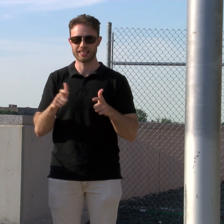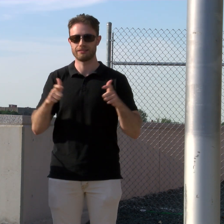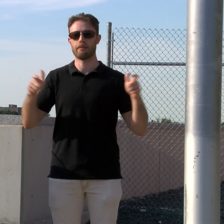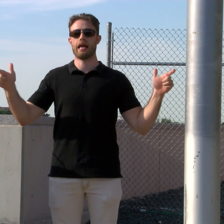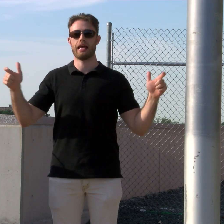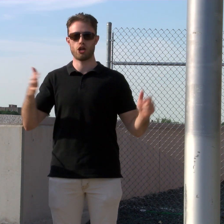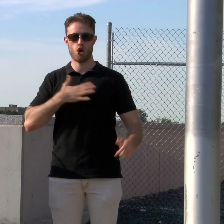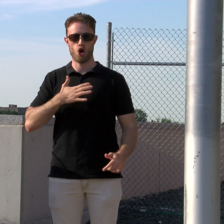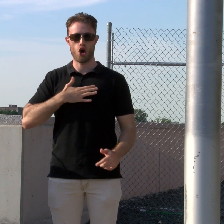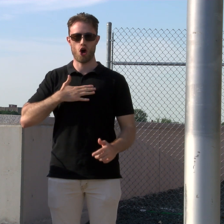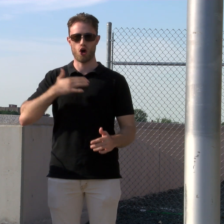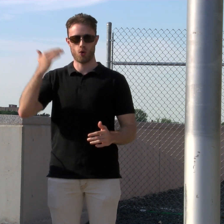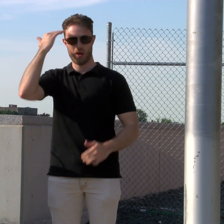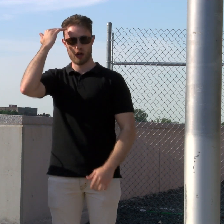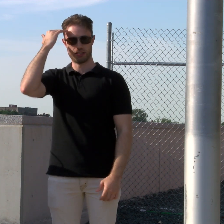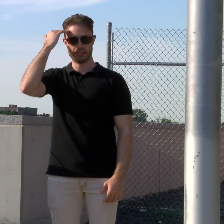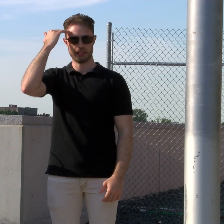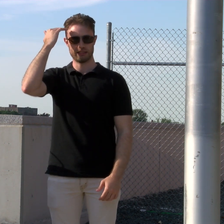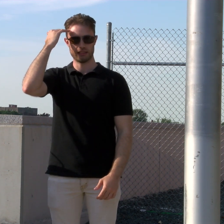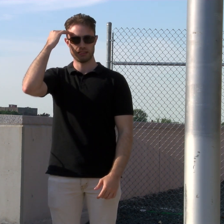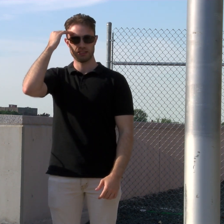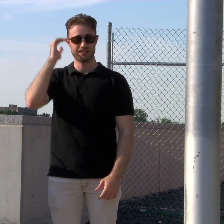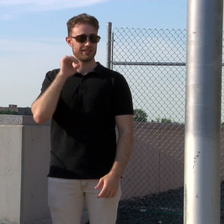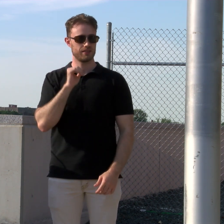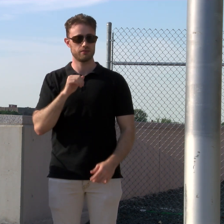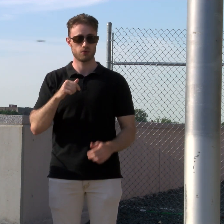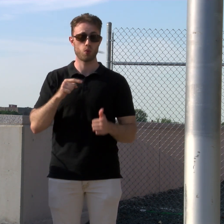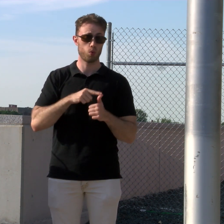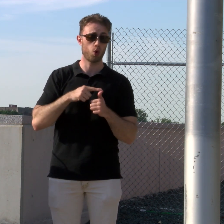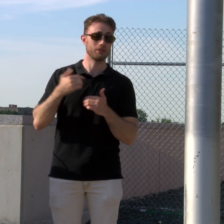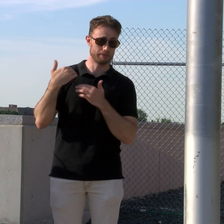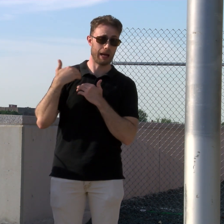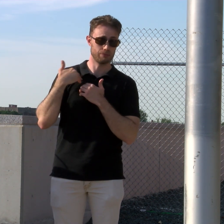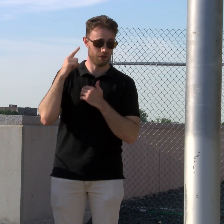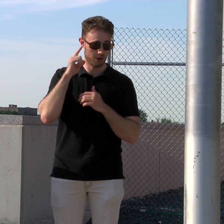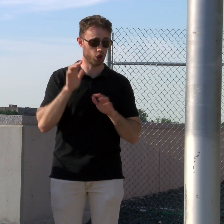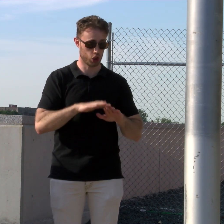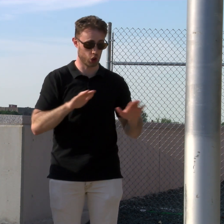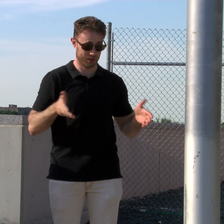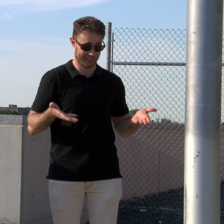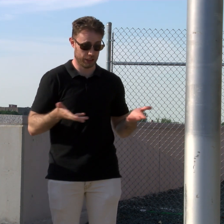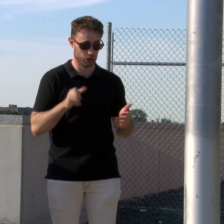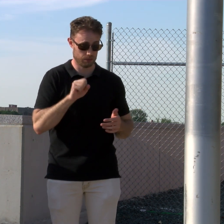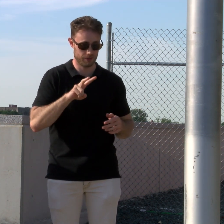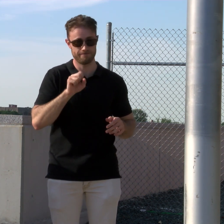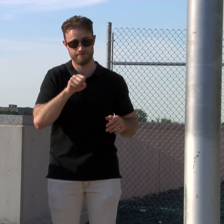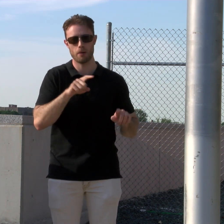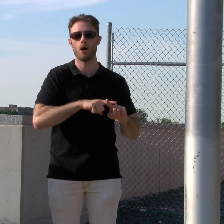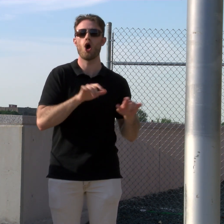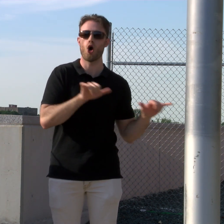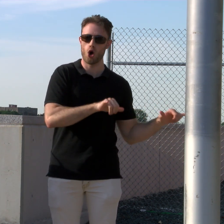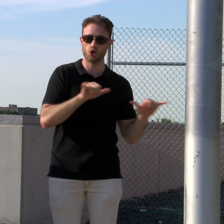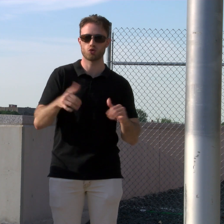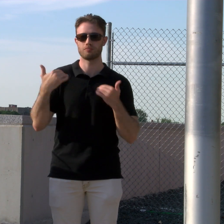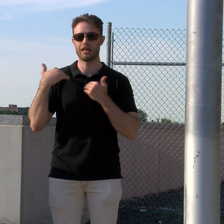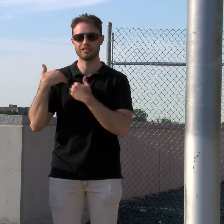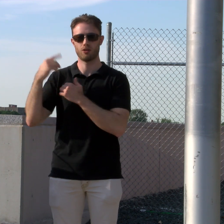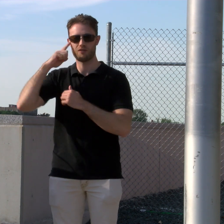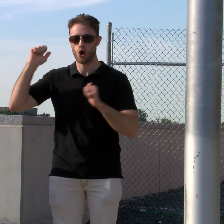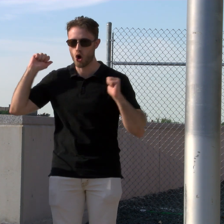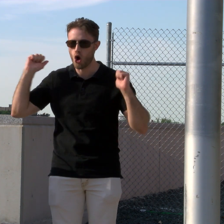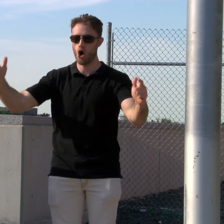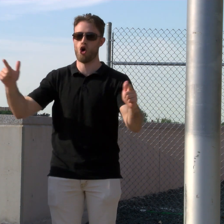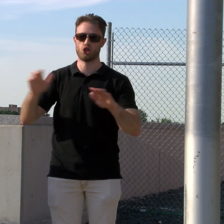of awareness. Not only are we responsible to the children here in Somerville, we are responsible to all